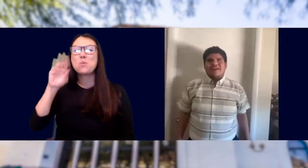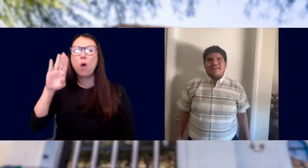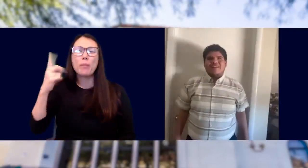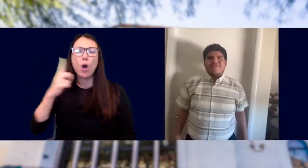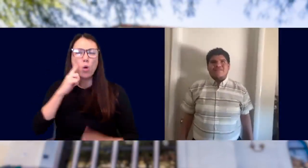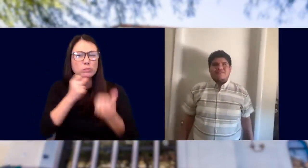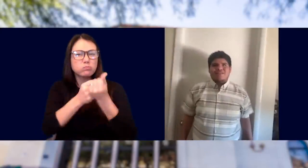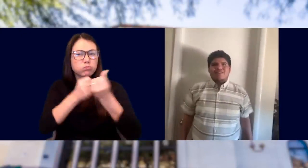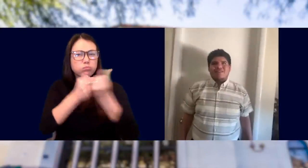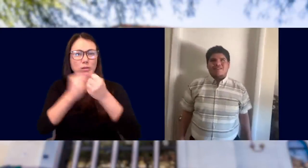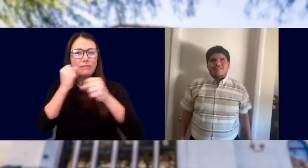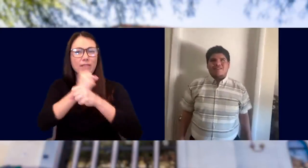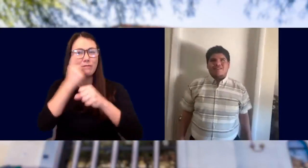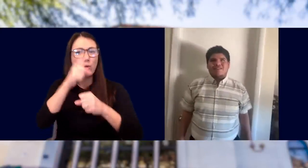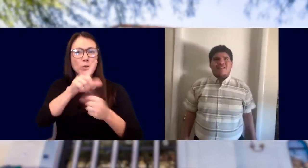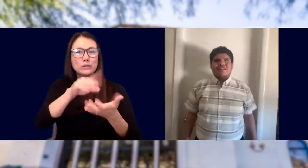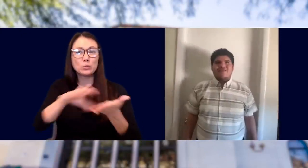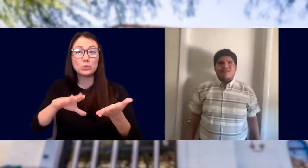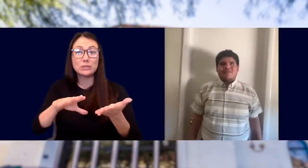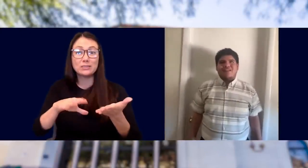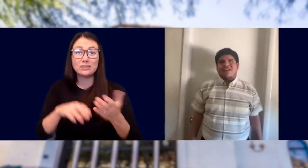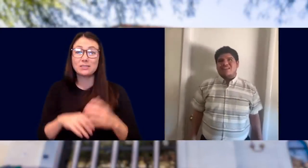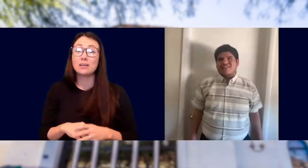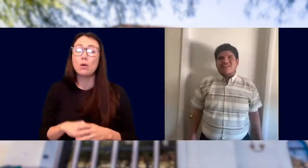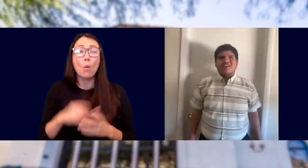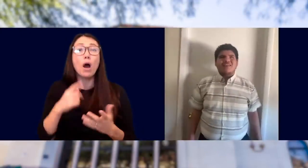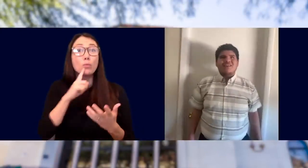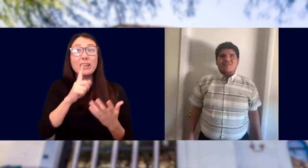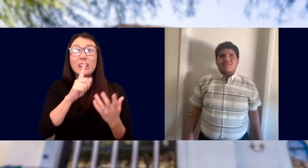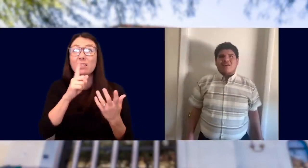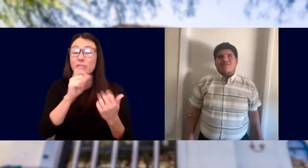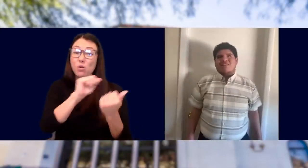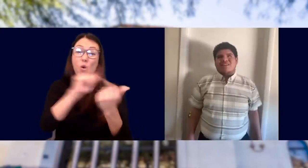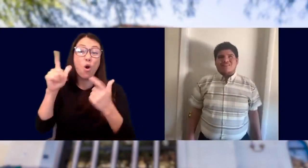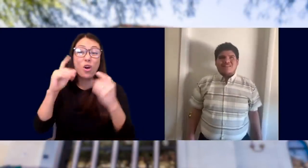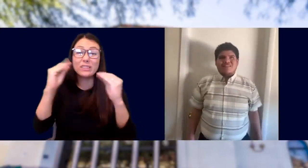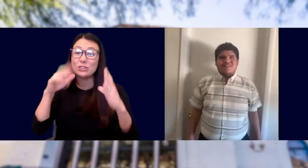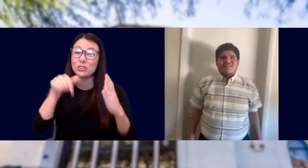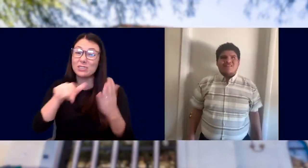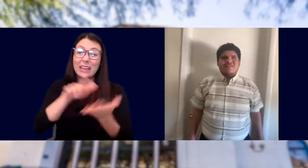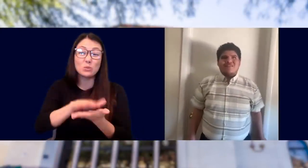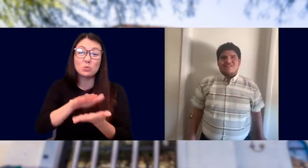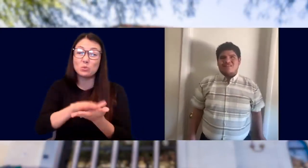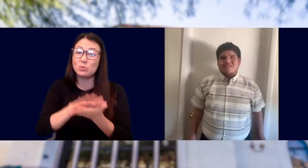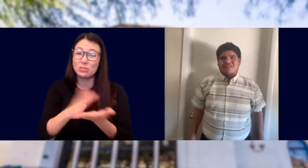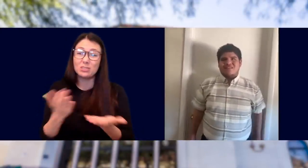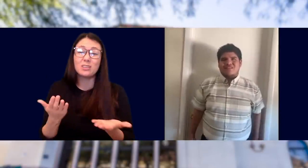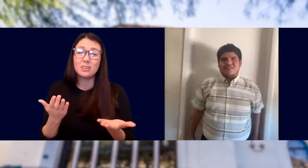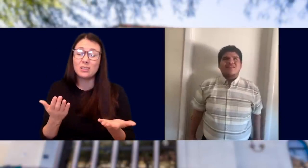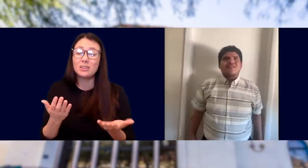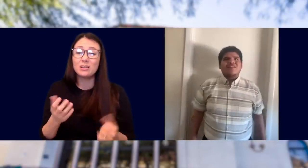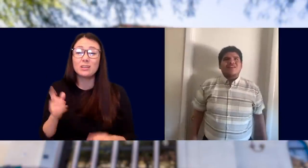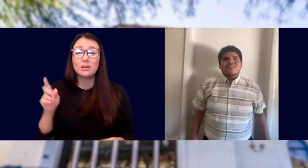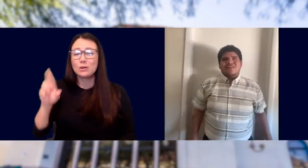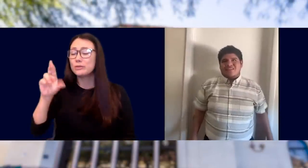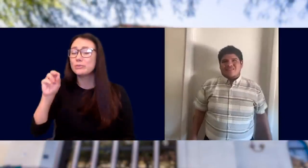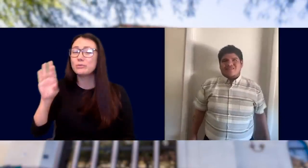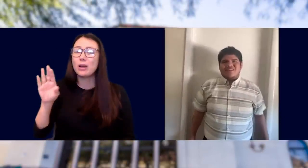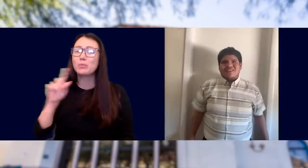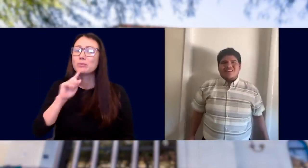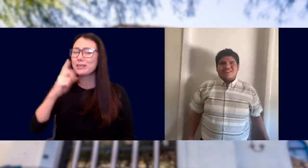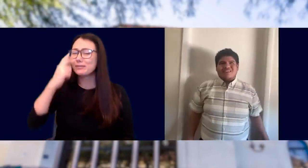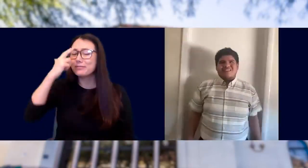always fighting for his students. He's always standing up for them, and I can say that for every teacher at that school. He's